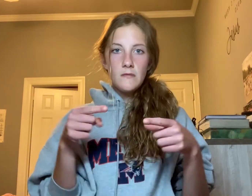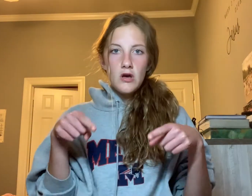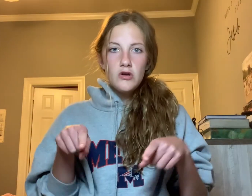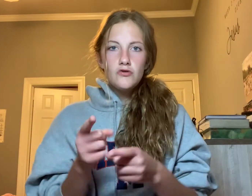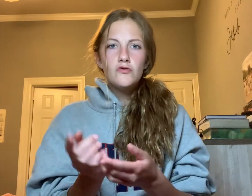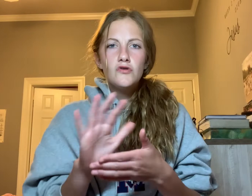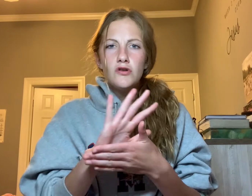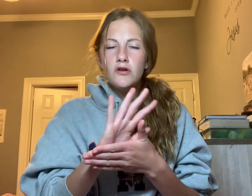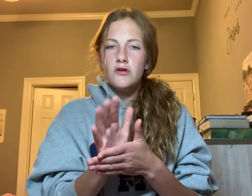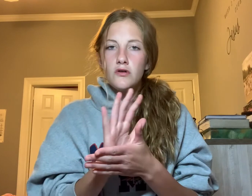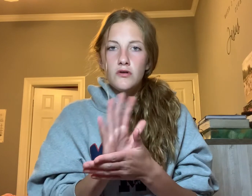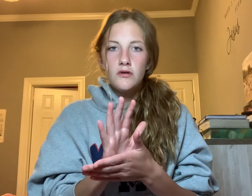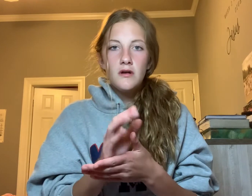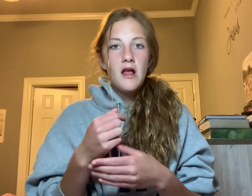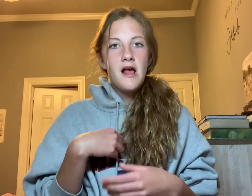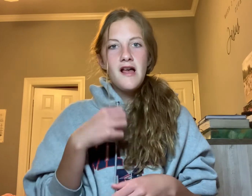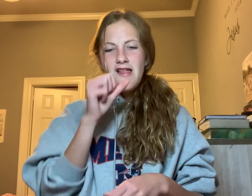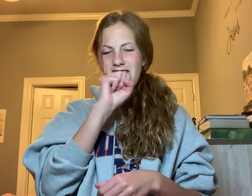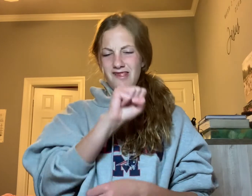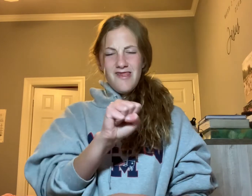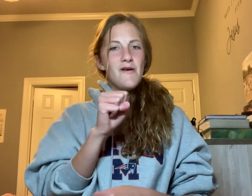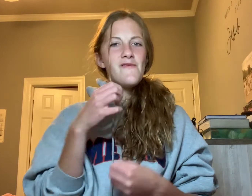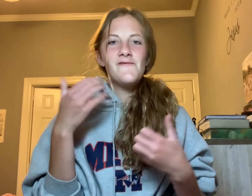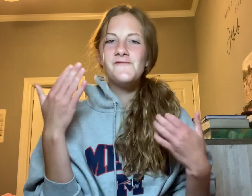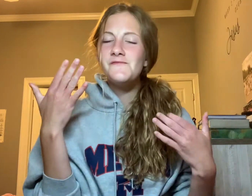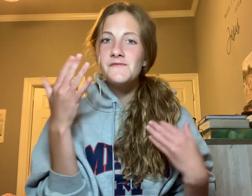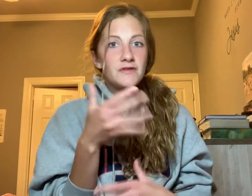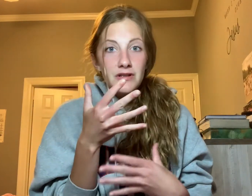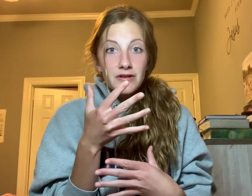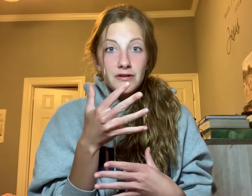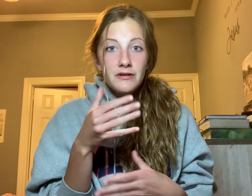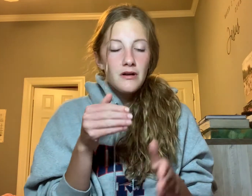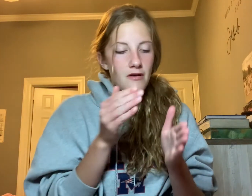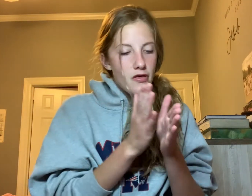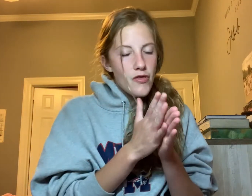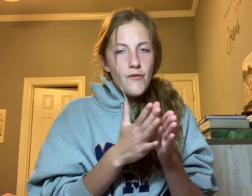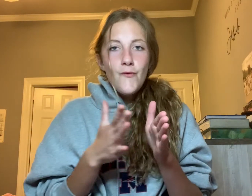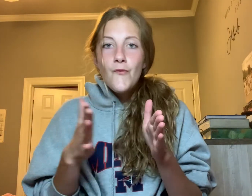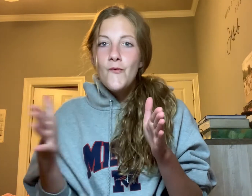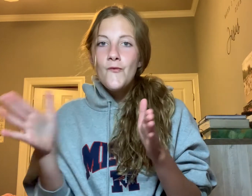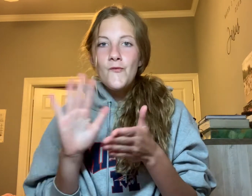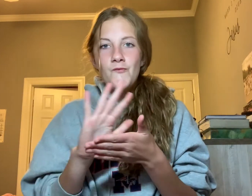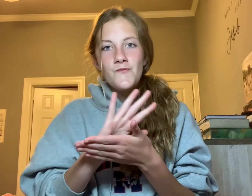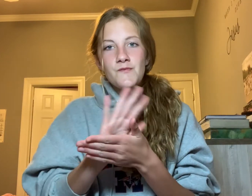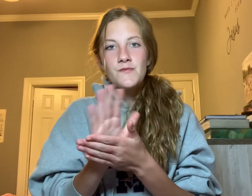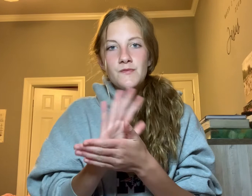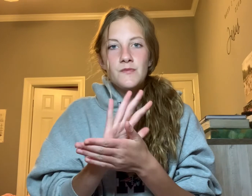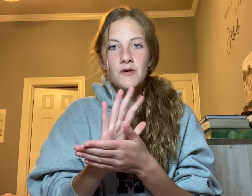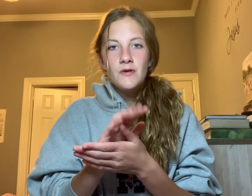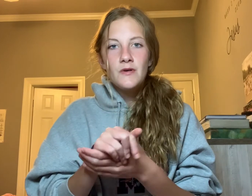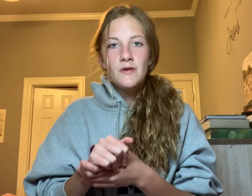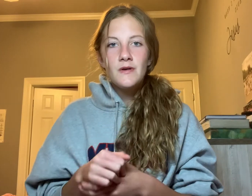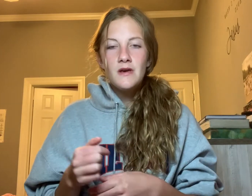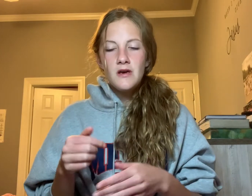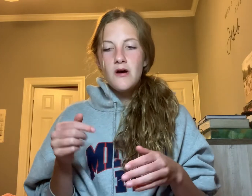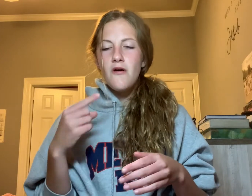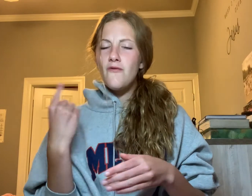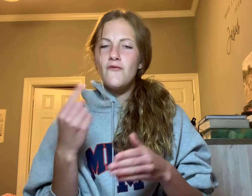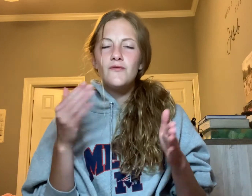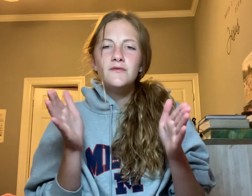The second thing that I loved was during the movie, how much fear I felt. During the whole movie, there was only very